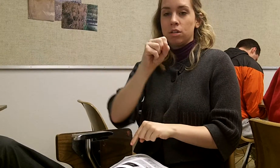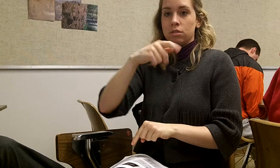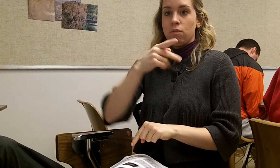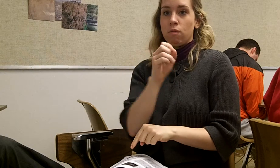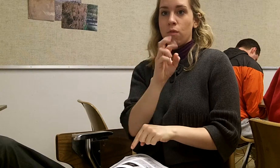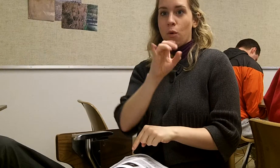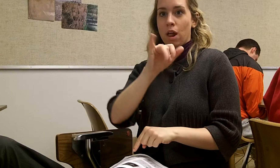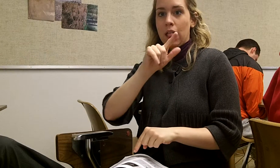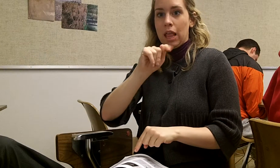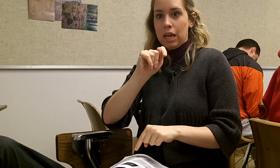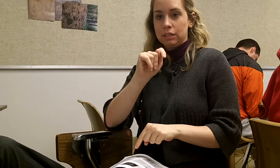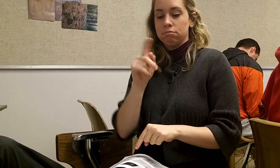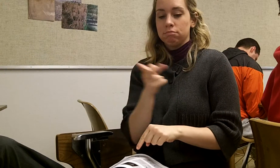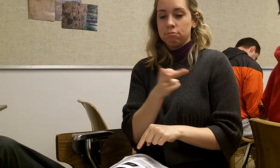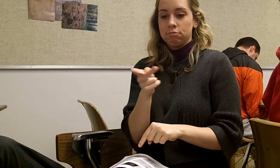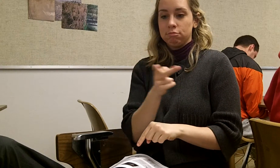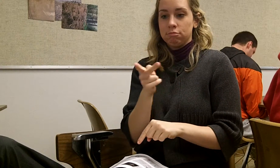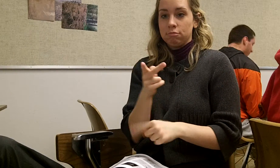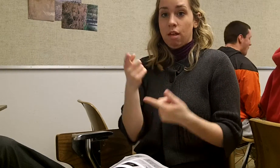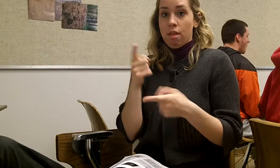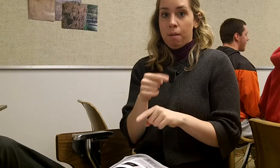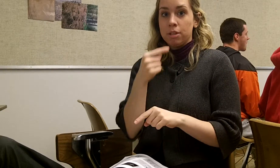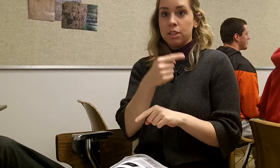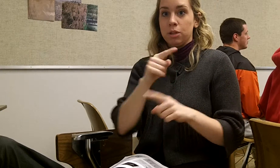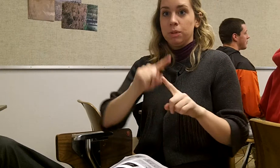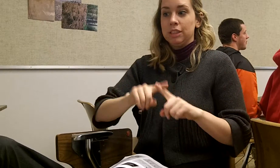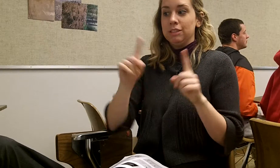on here with all these phosphate groups.